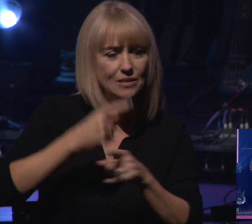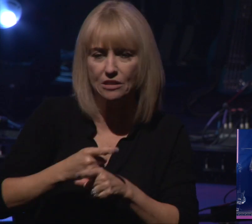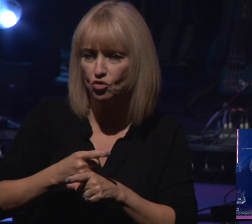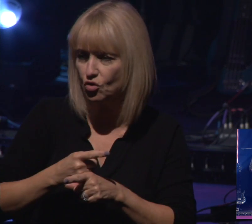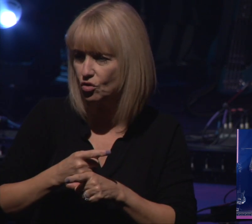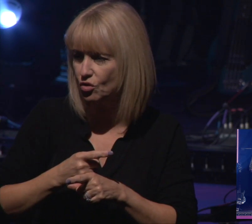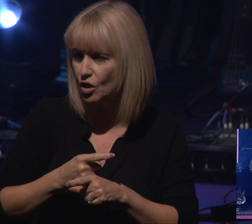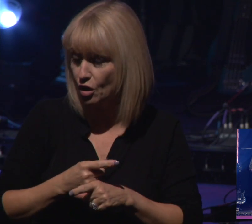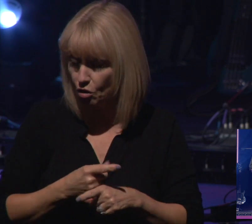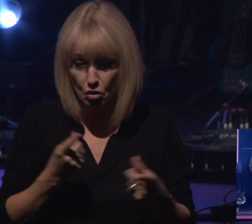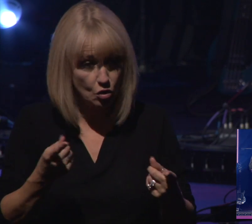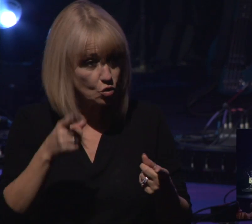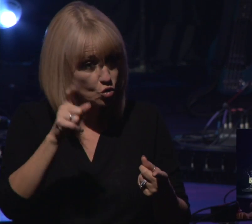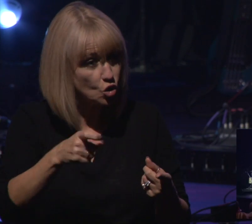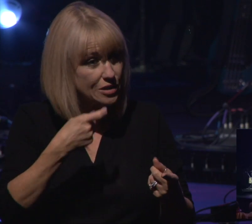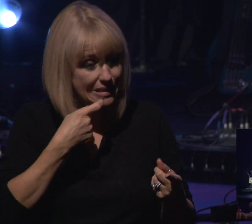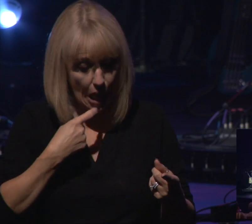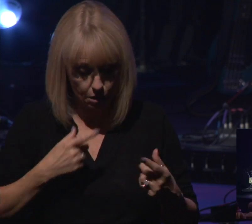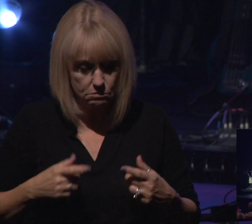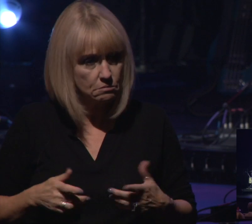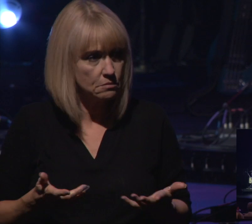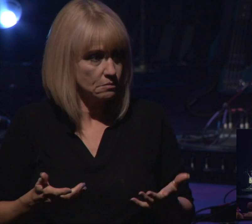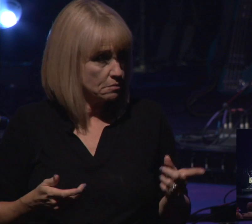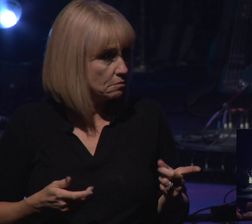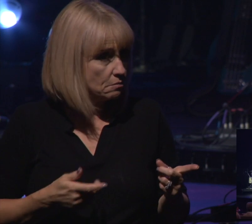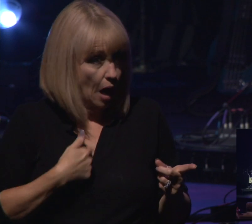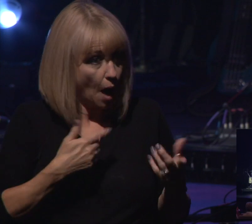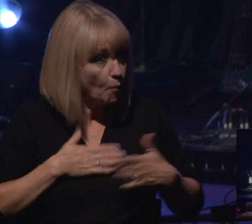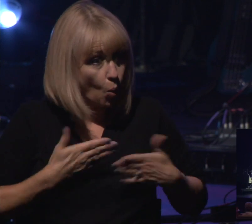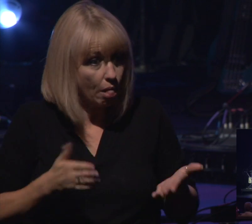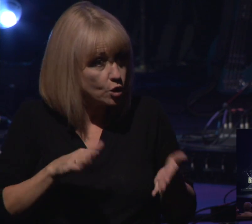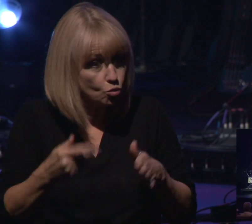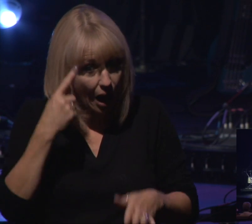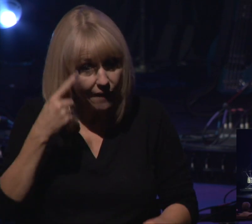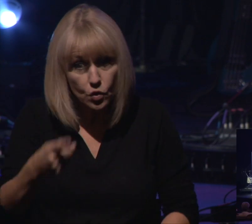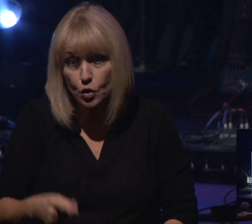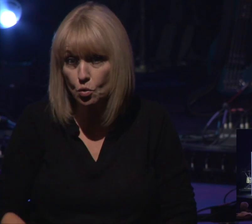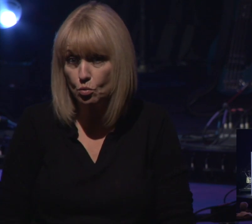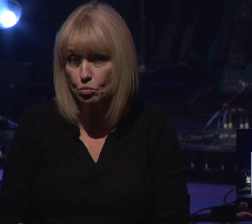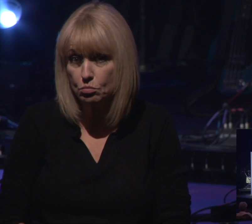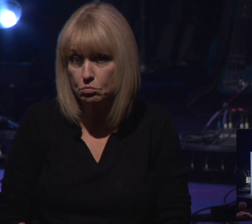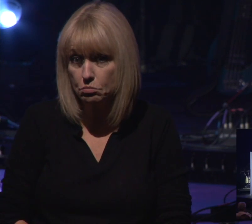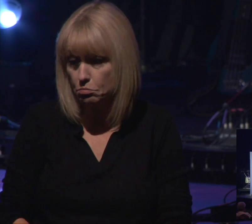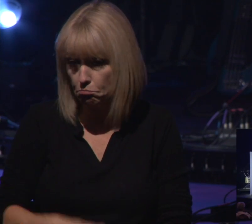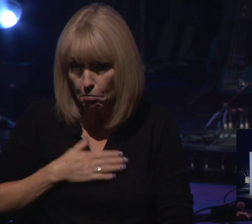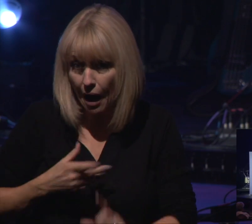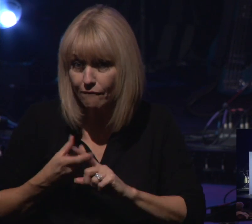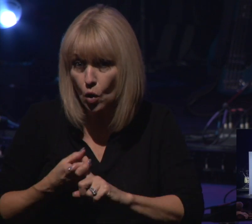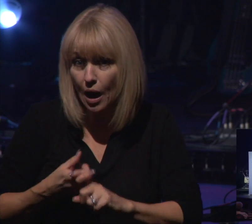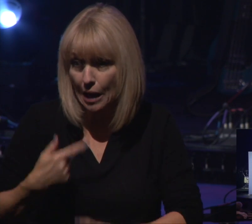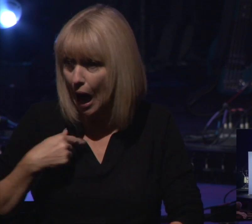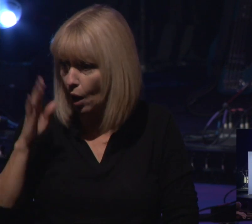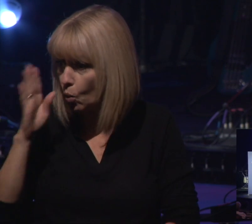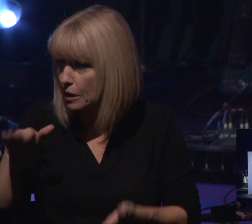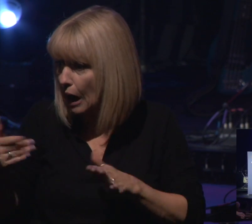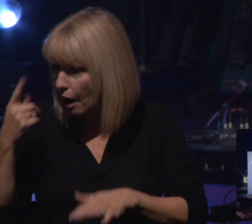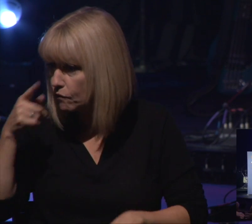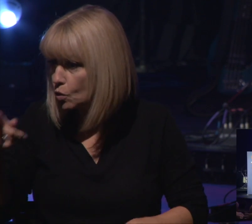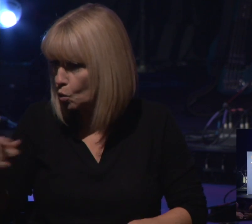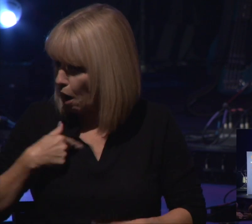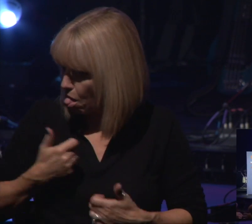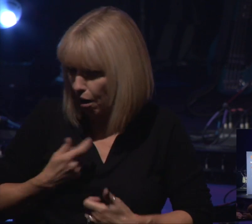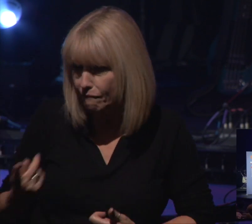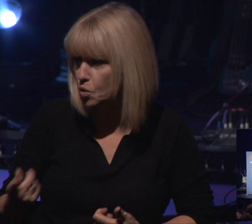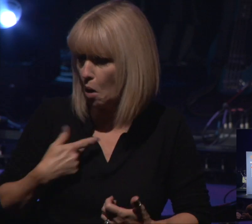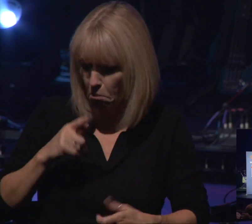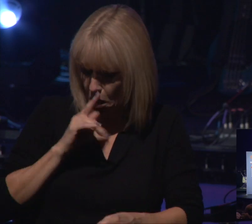sisters. So when you're committed to someone, you're saying, I'm willing to give my life for you. That's a friend who says, I